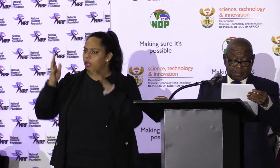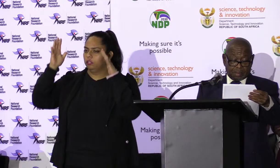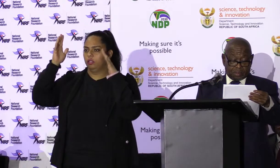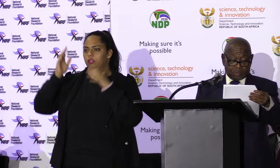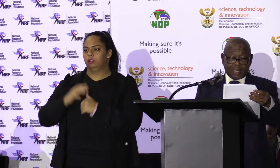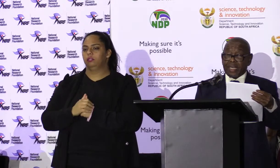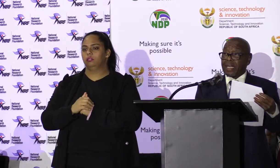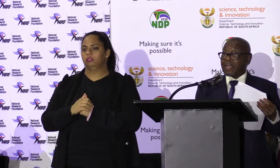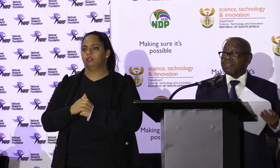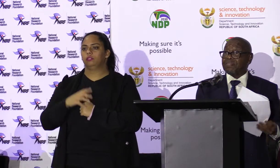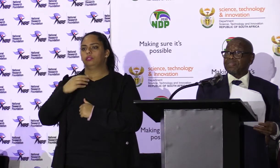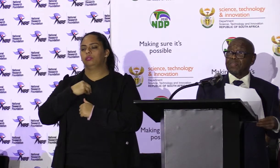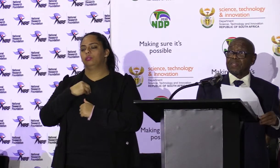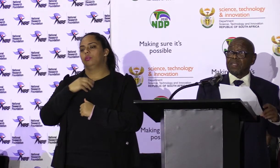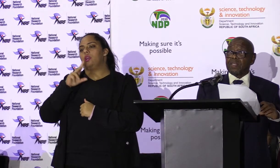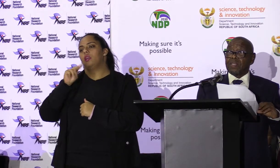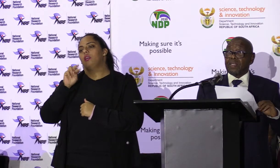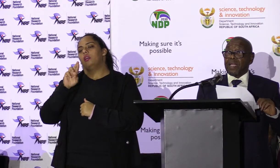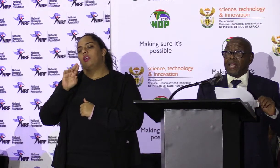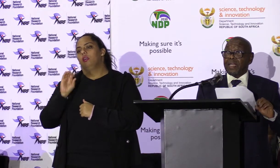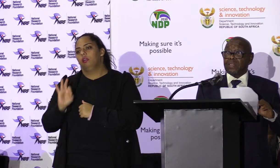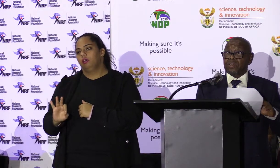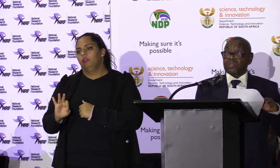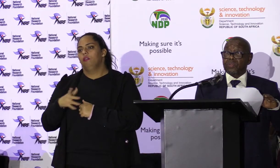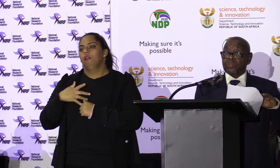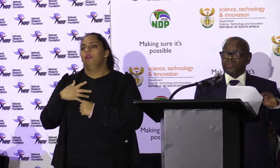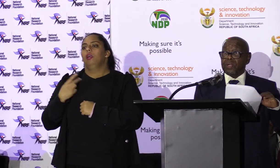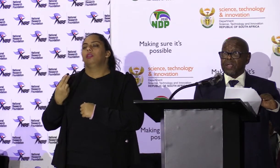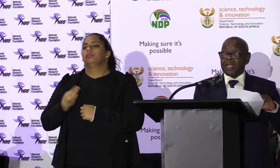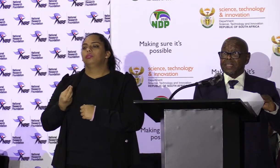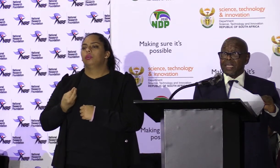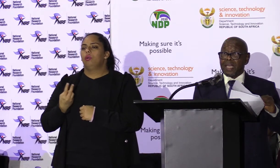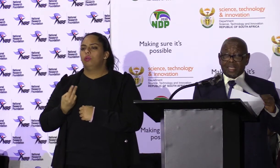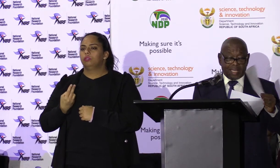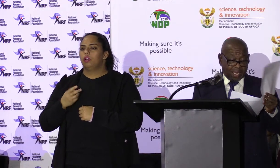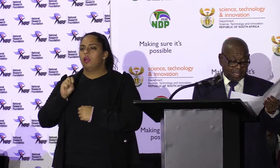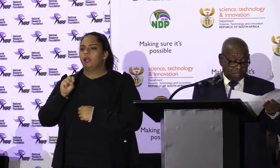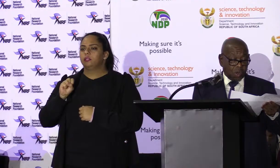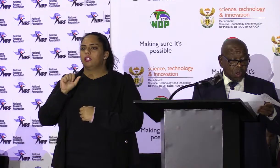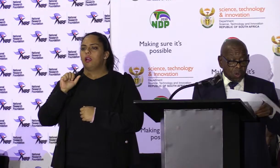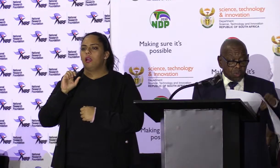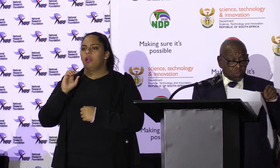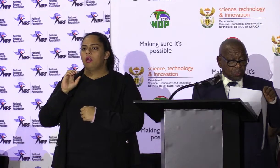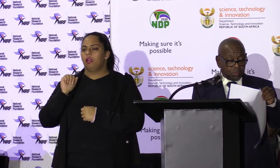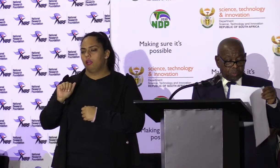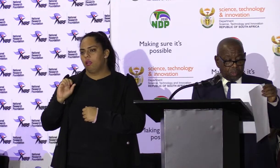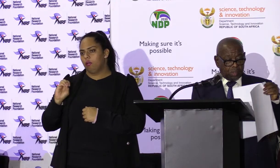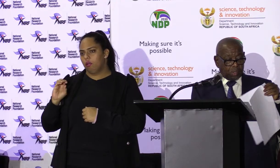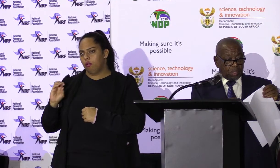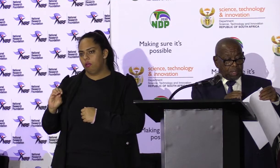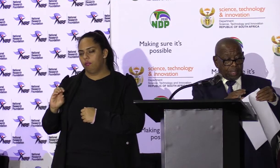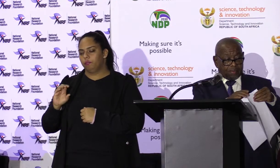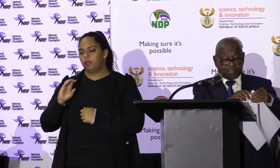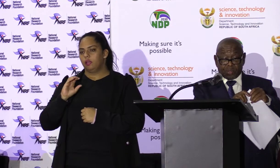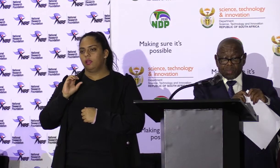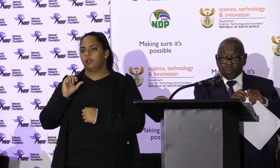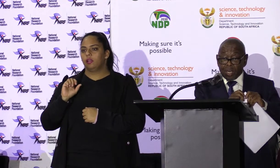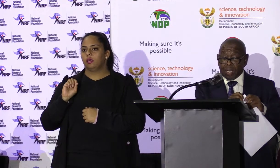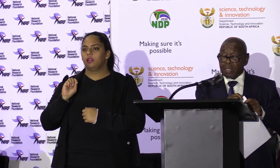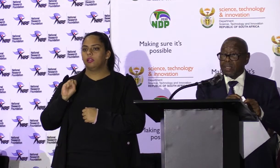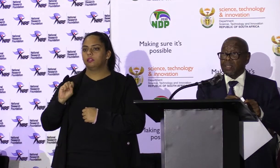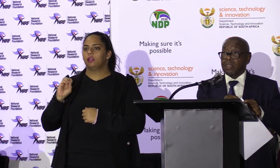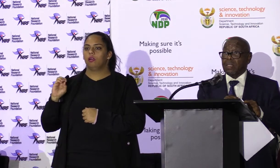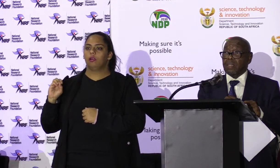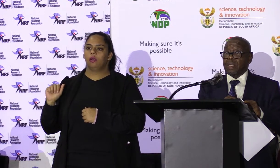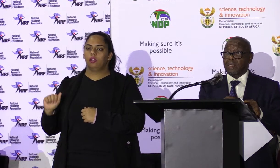Congratulations to the NRF and to SAAO for